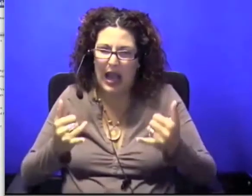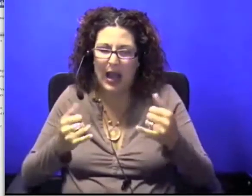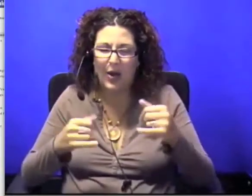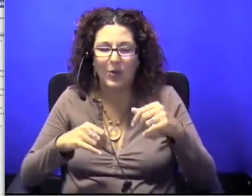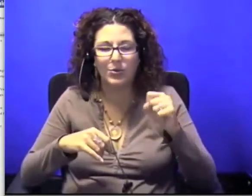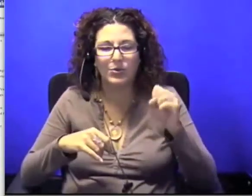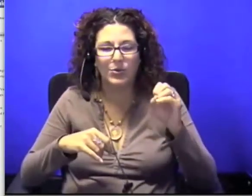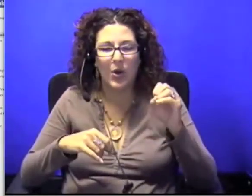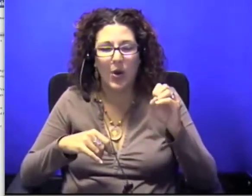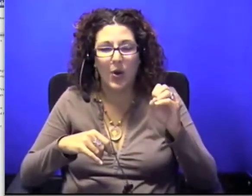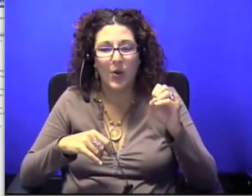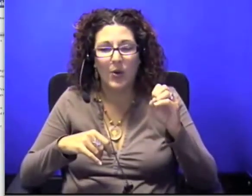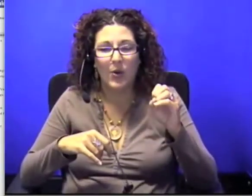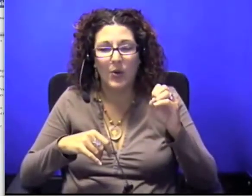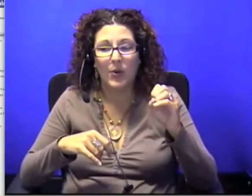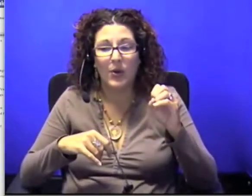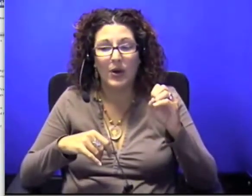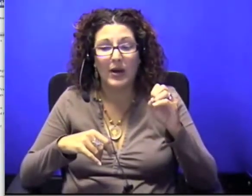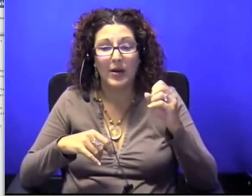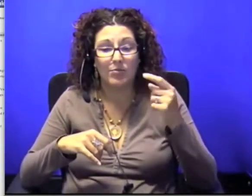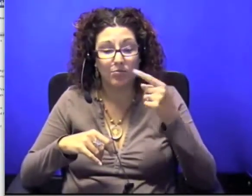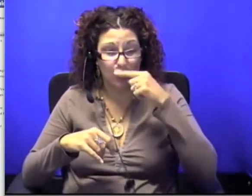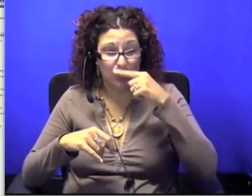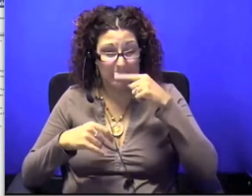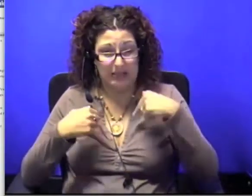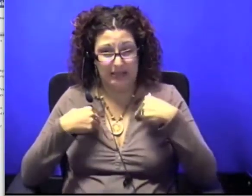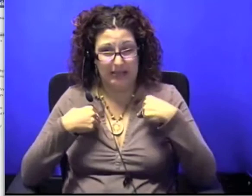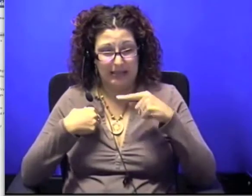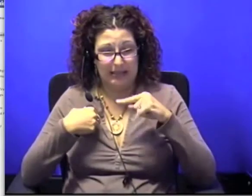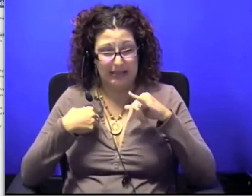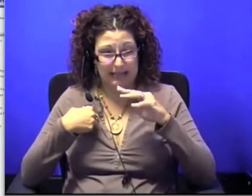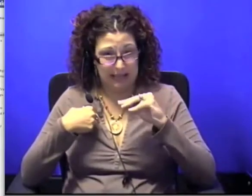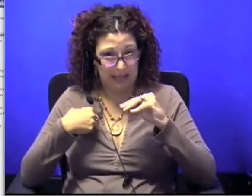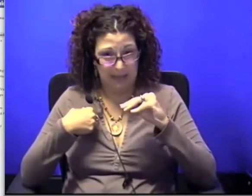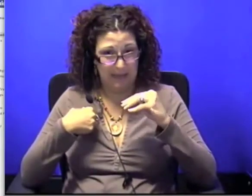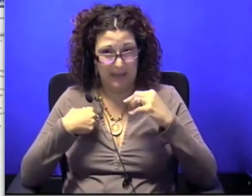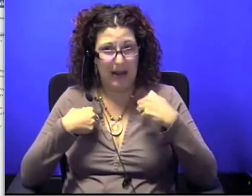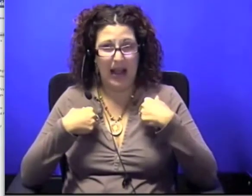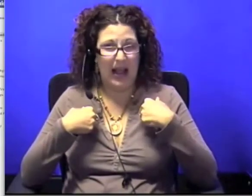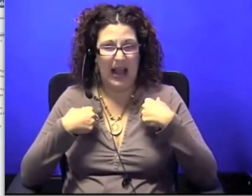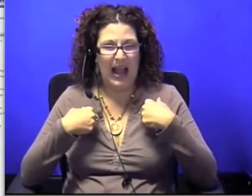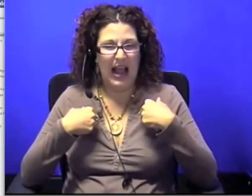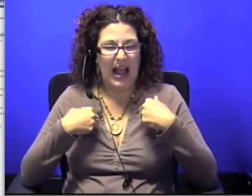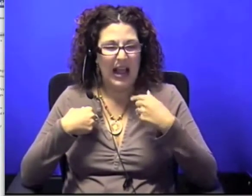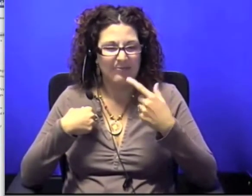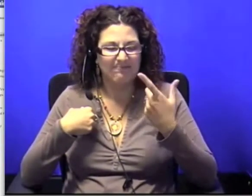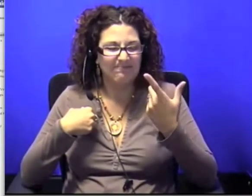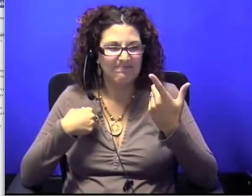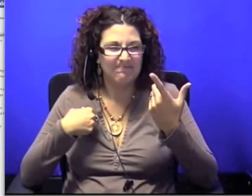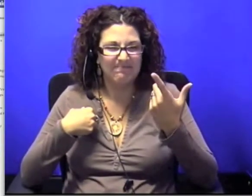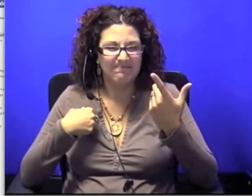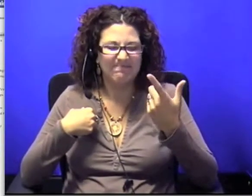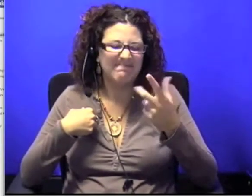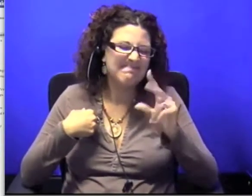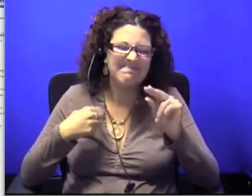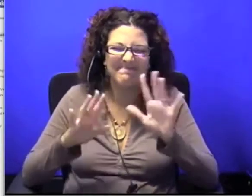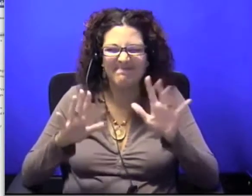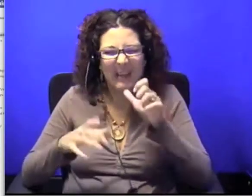want you to pretend for just a second that Tim couldn't get out of his own way and say yes. Instead, he